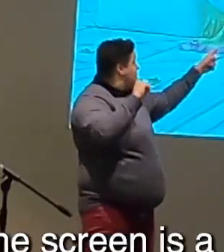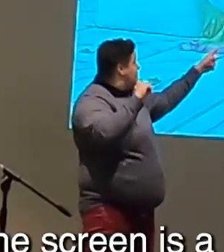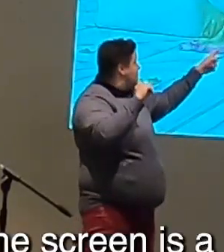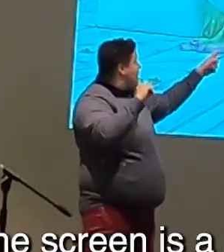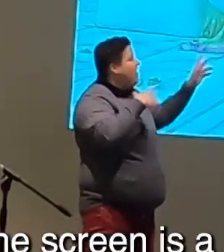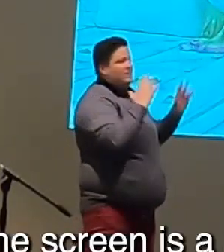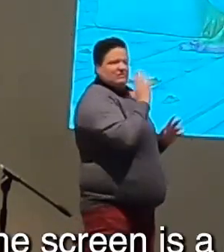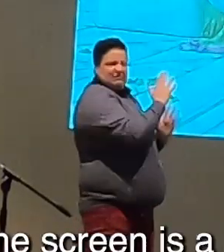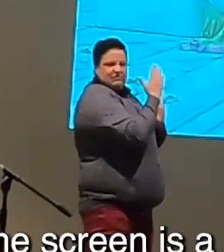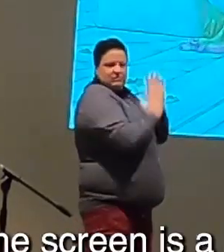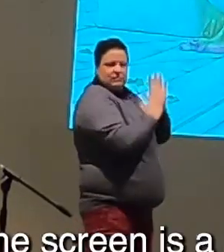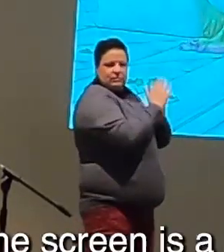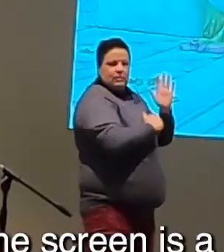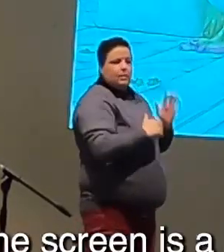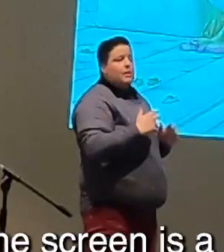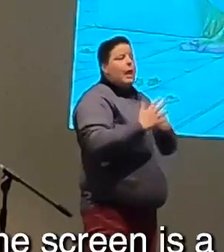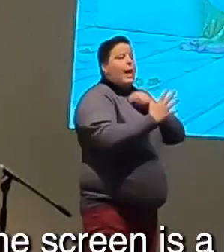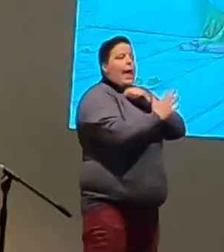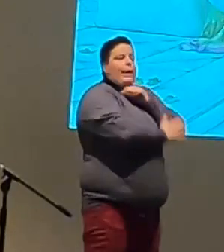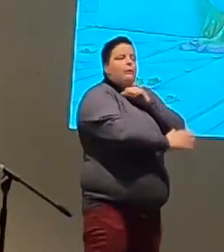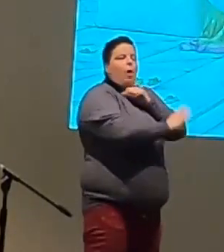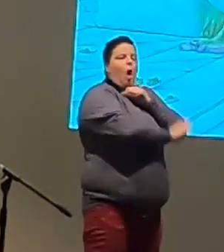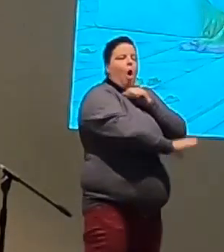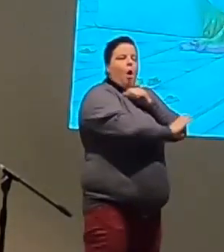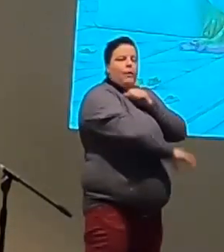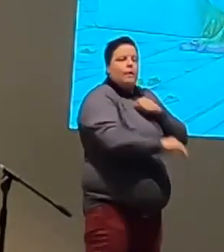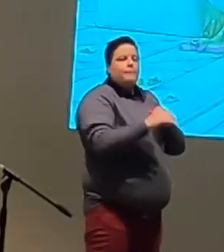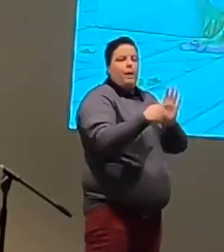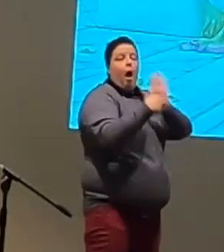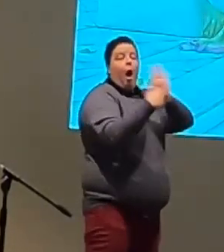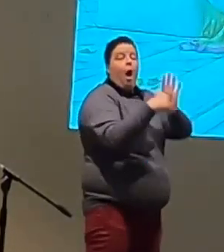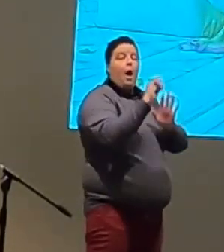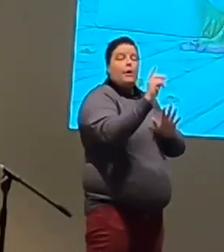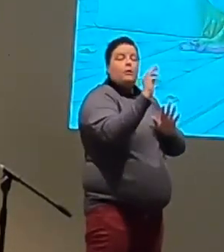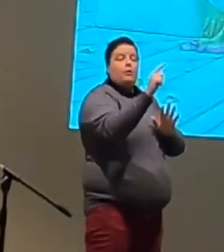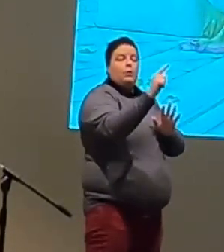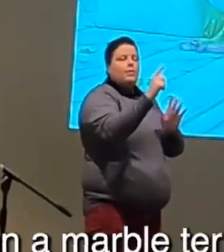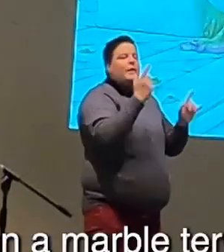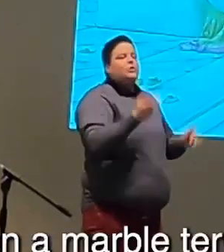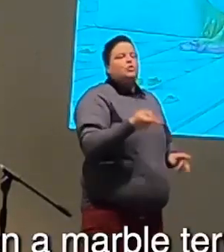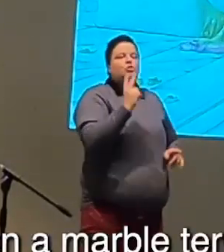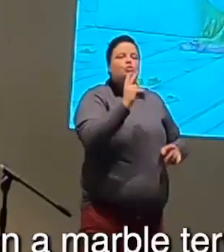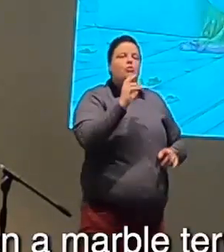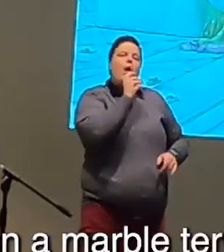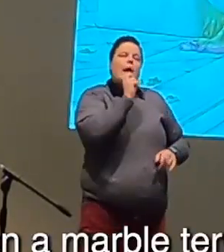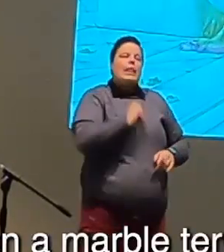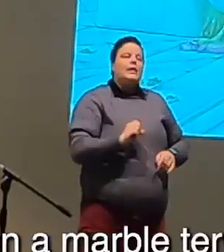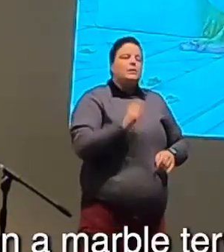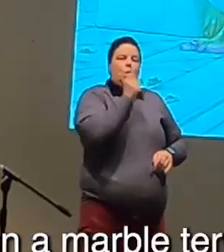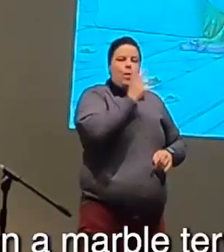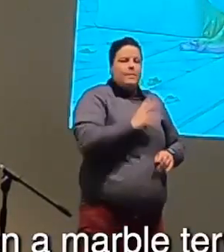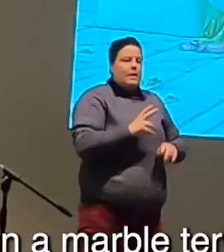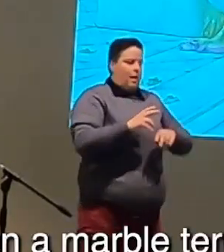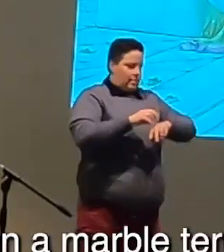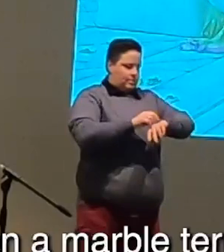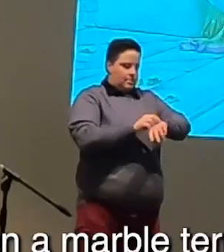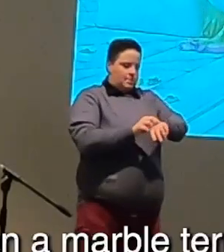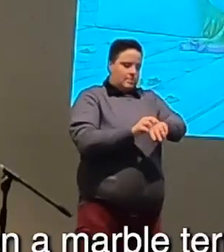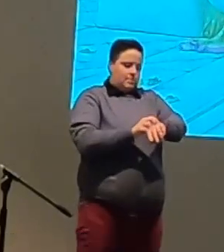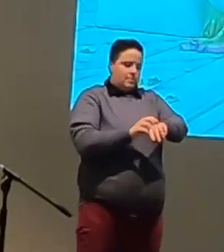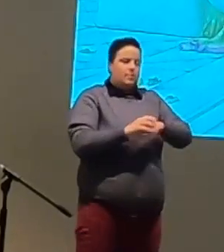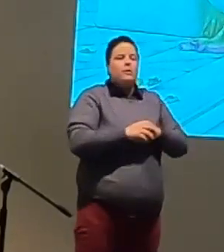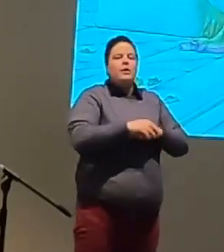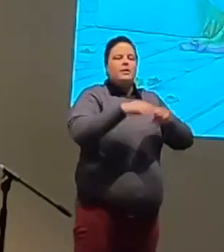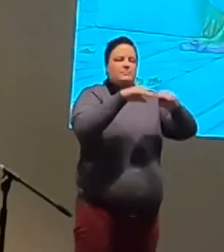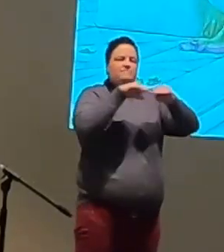painting by him titled An Autumn Idyll, which depicts, again, two classical women on a marble terrace, fit with classical